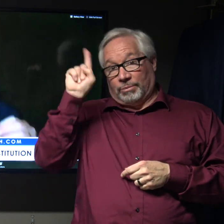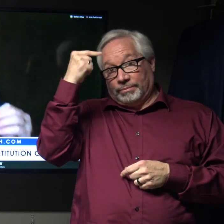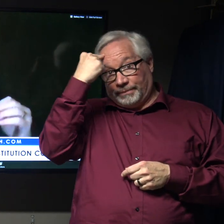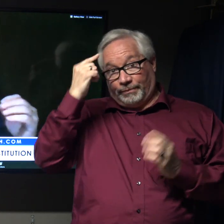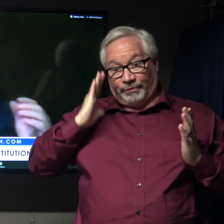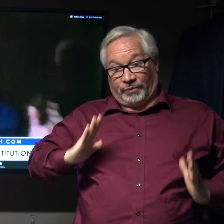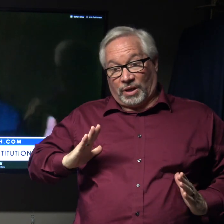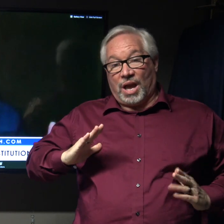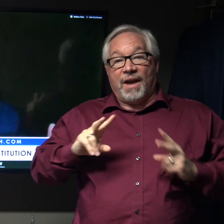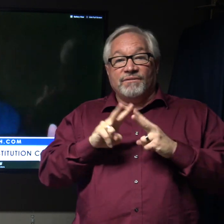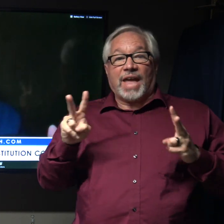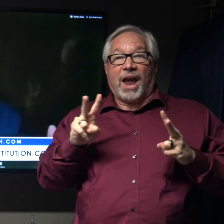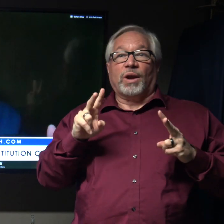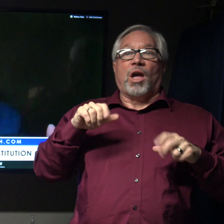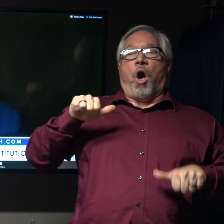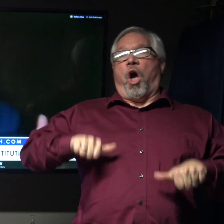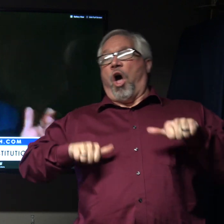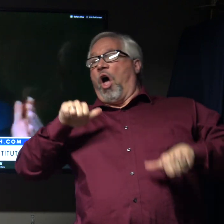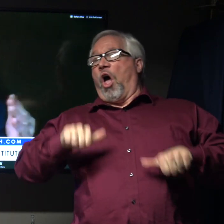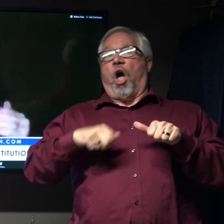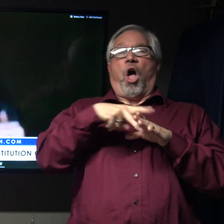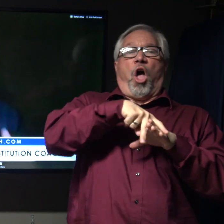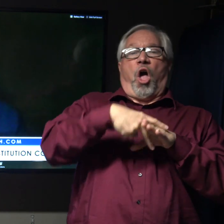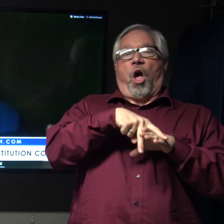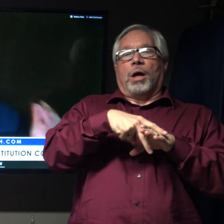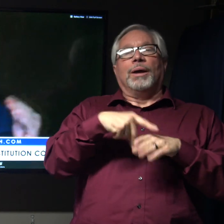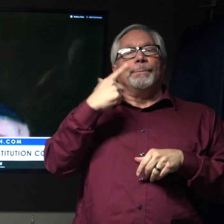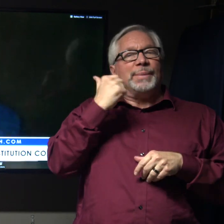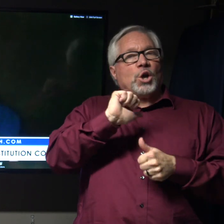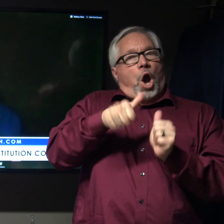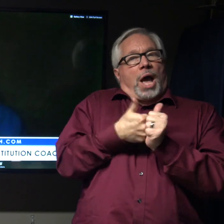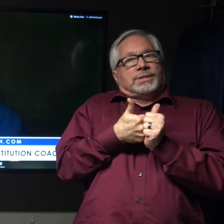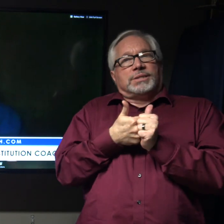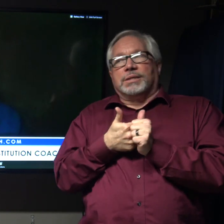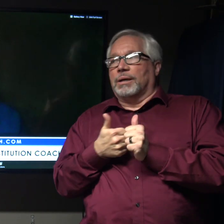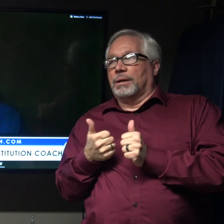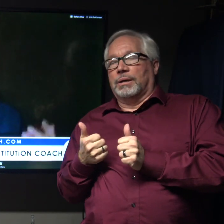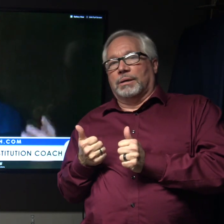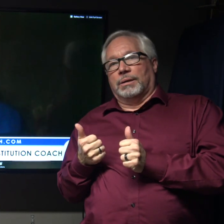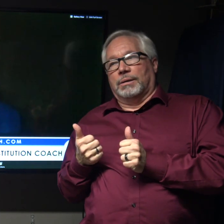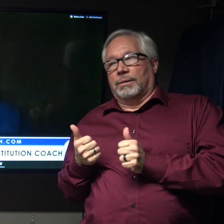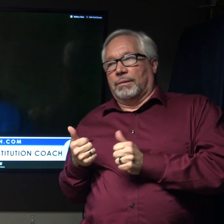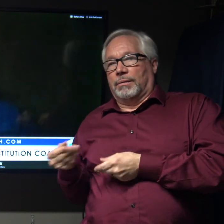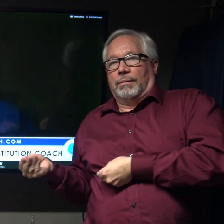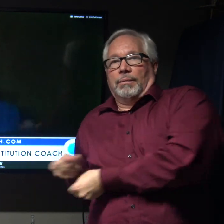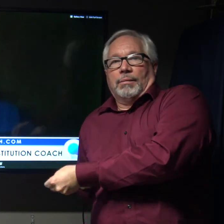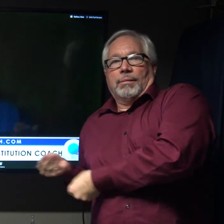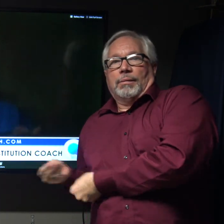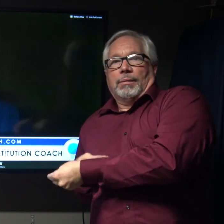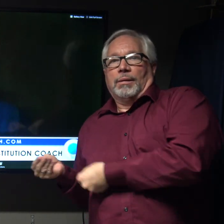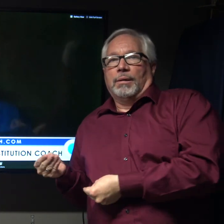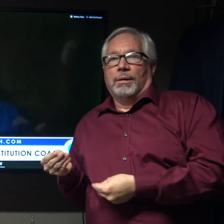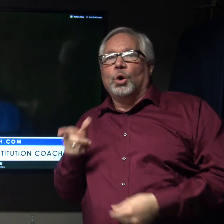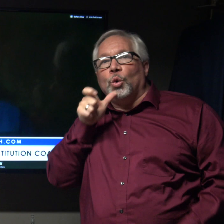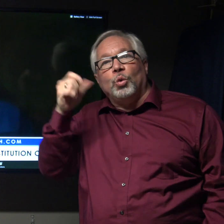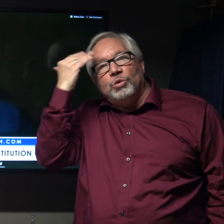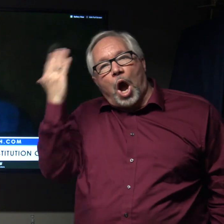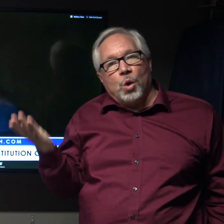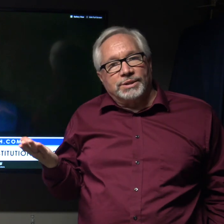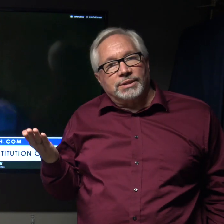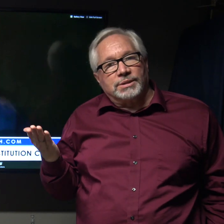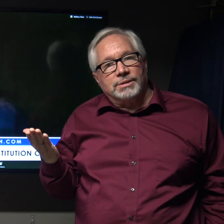the reason that they've been spineless, or it's just their own political interest, or they want to continue to keep the money flowing in the right direction, who knows?